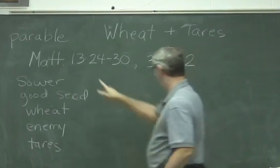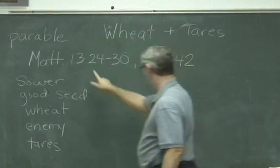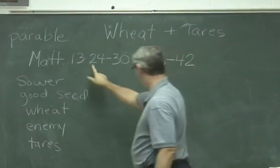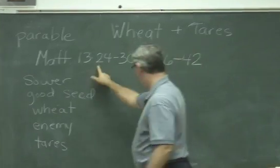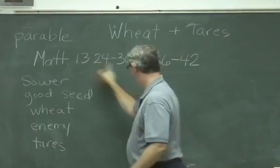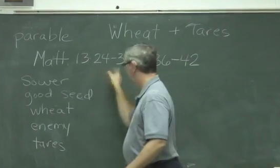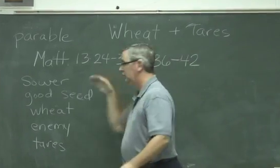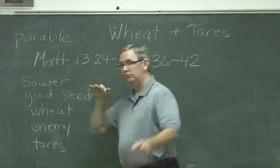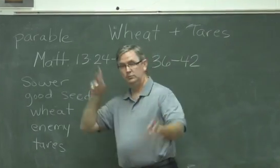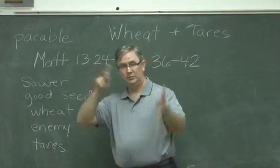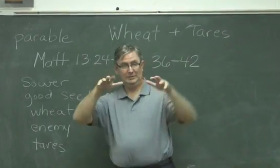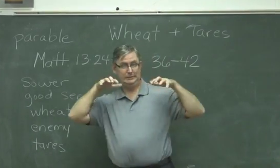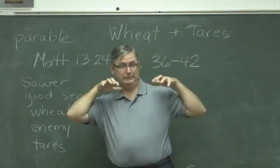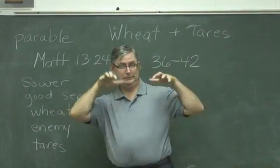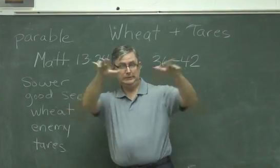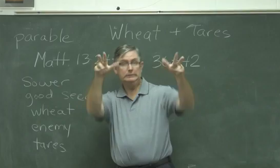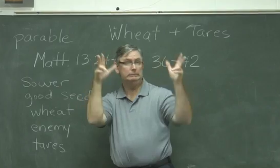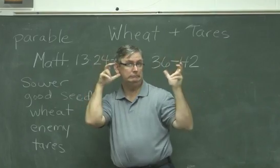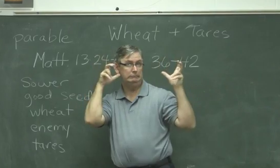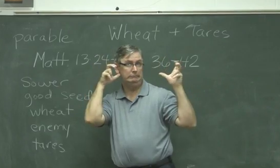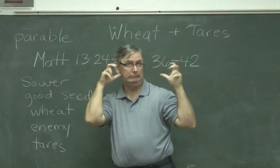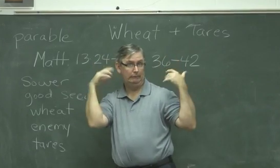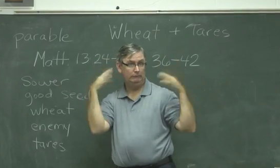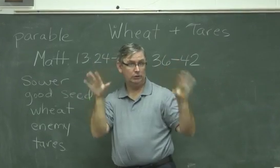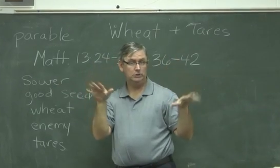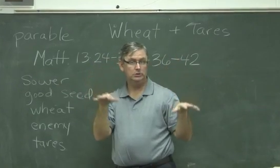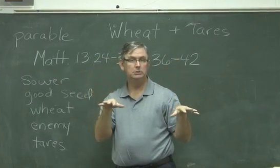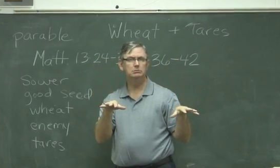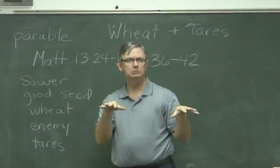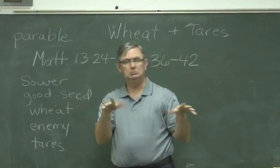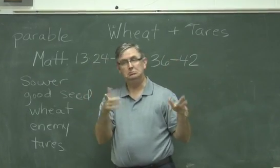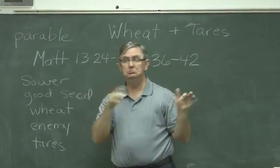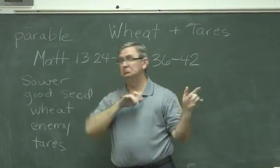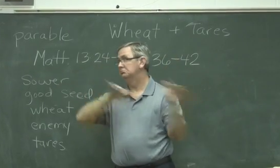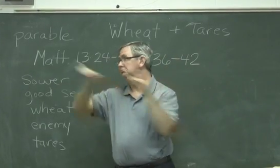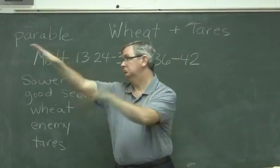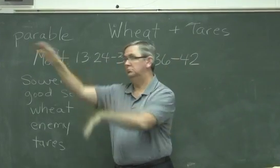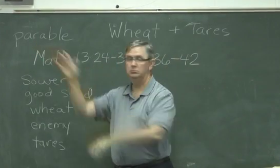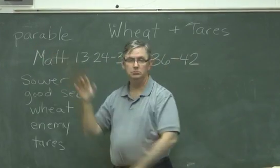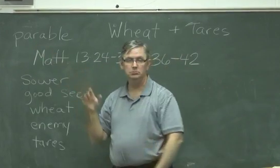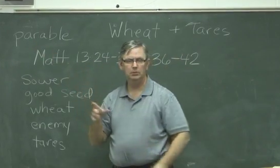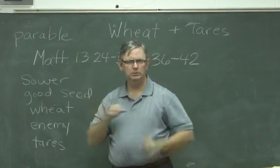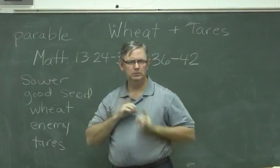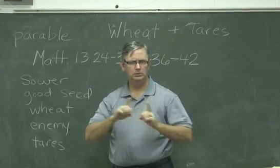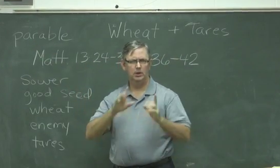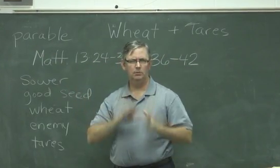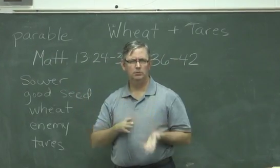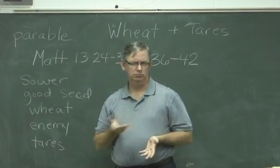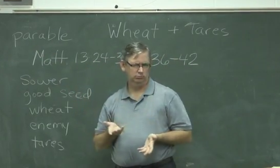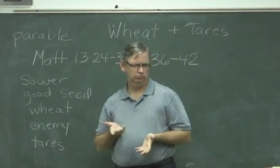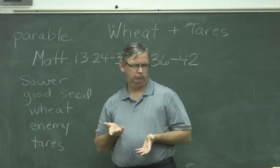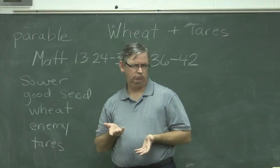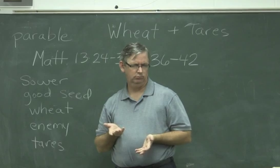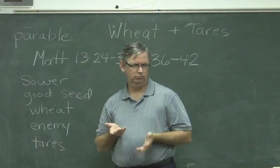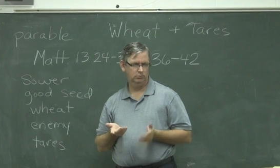Jesus told this parable to the multitude, and the people, after they heard it, they laughed. But the